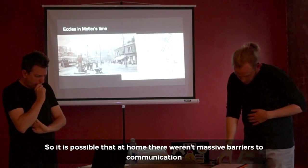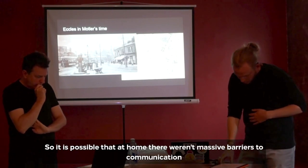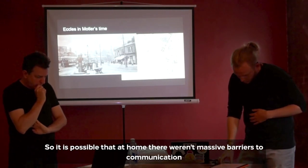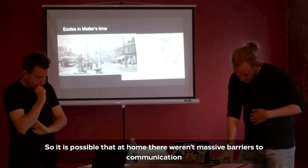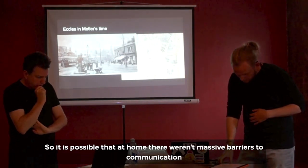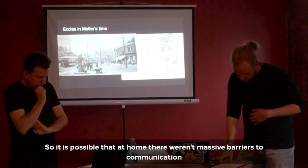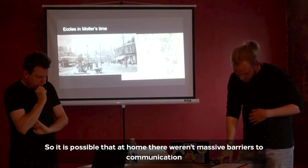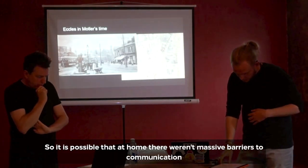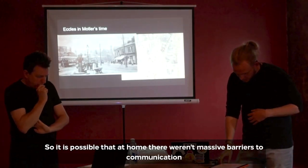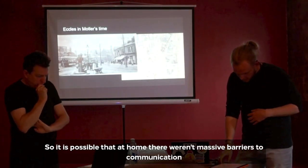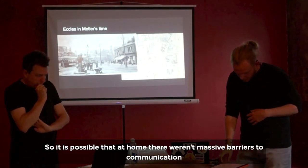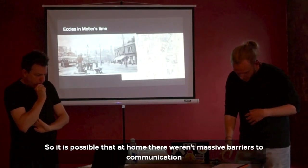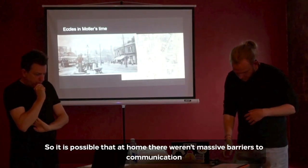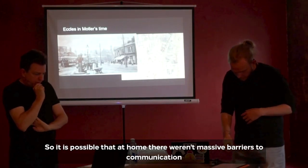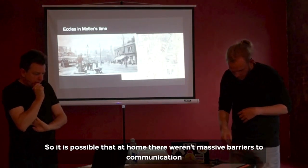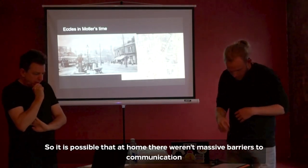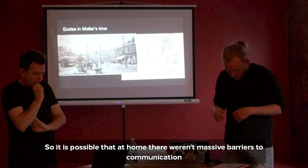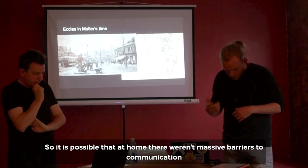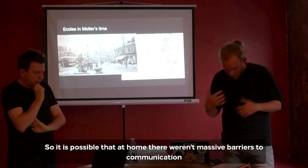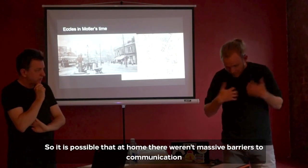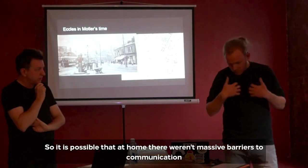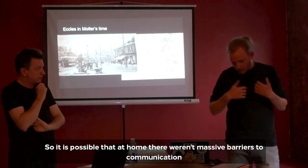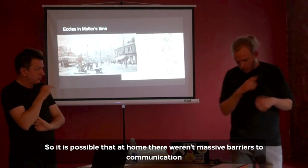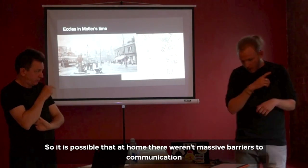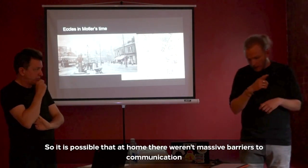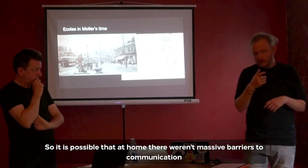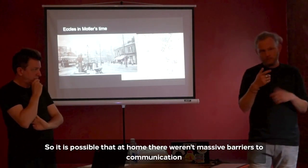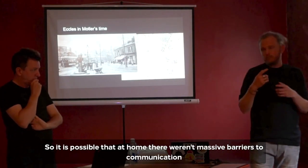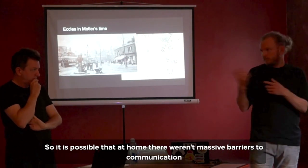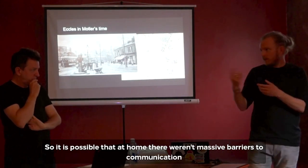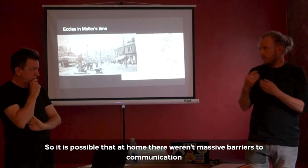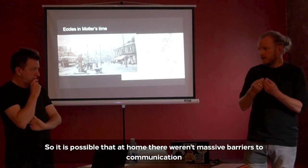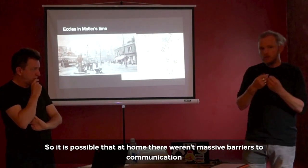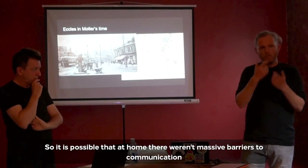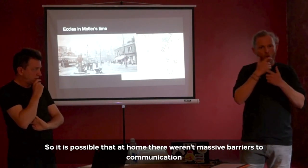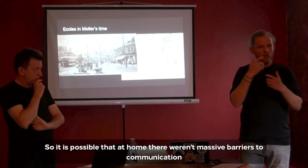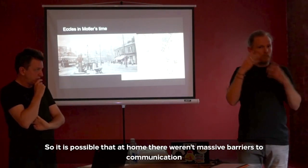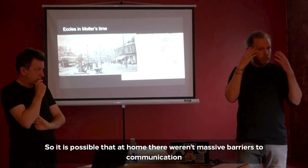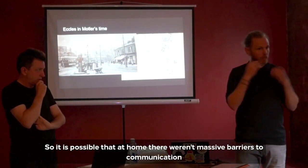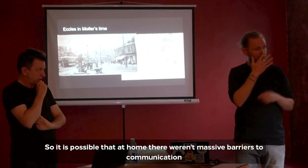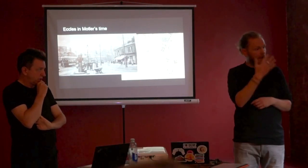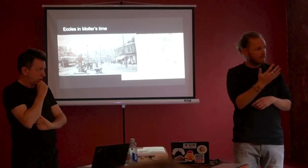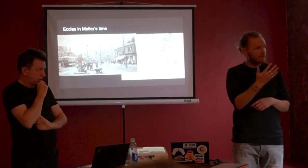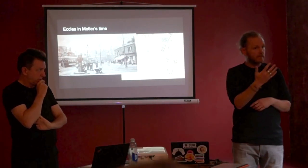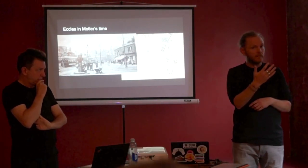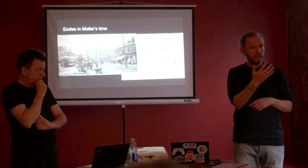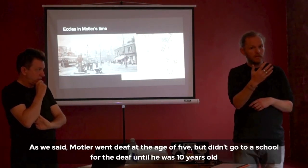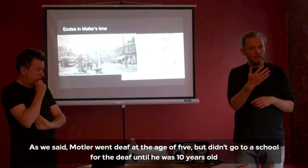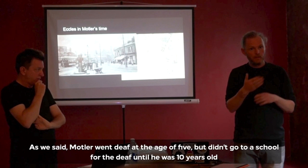So at home, we expect that there wasn't massive barriers with family communication. So as we